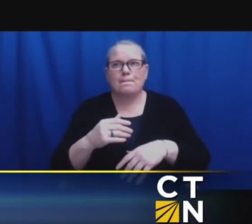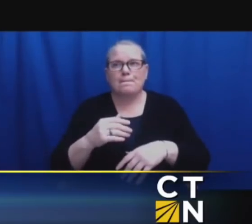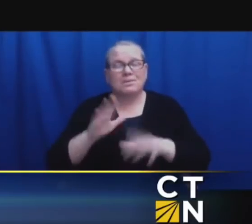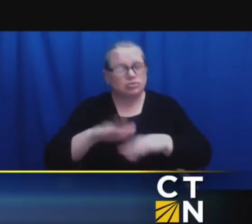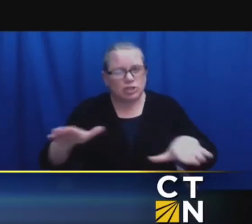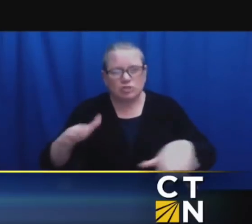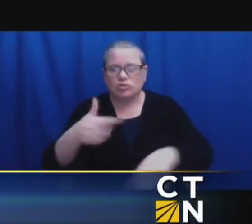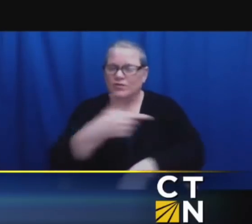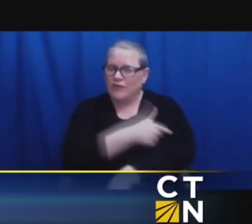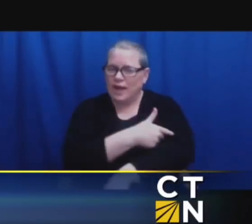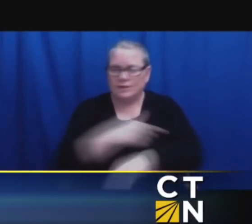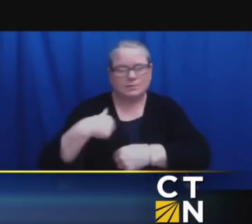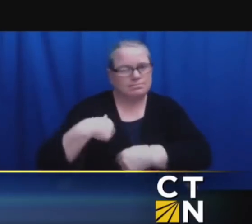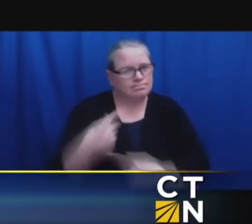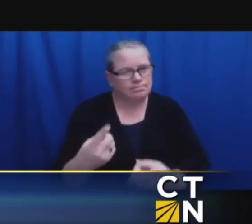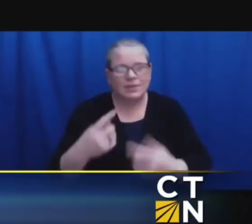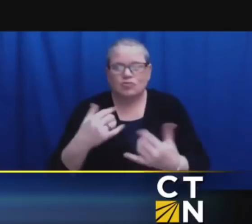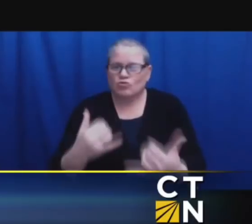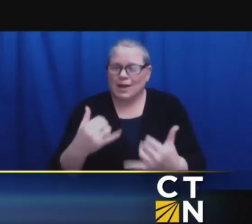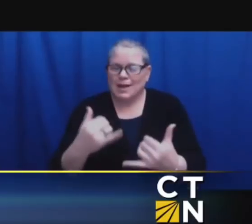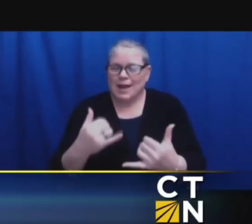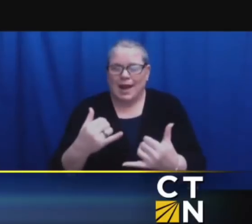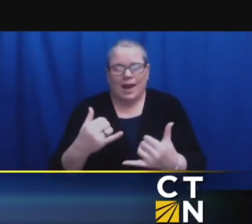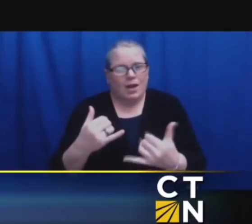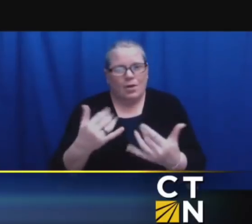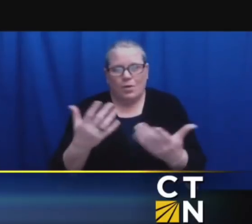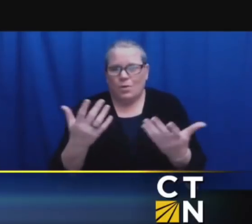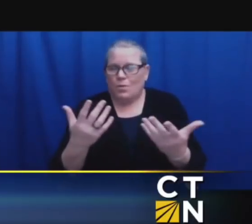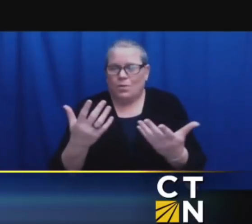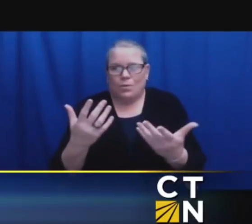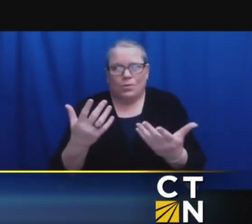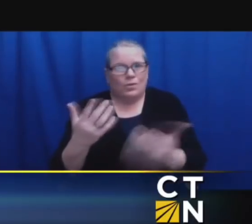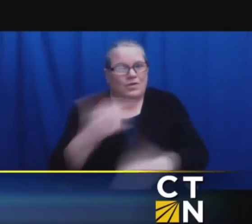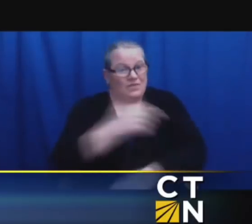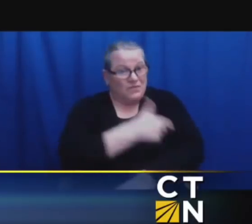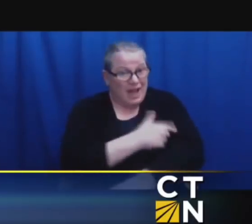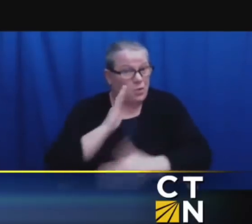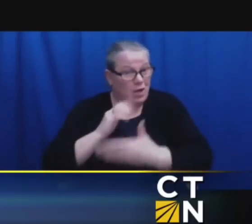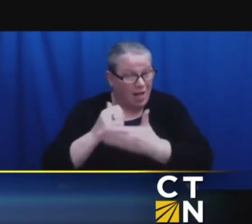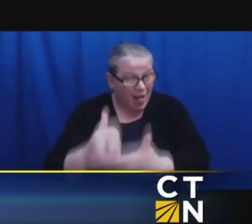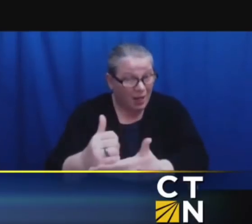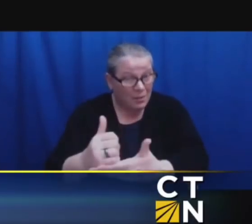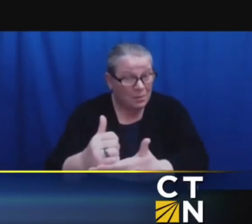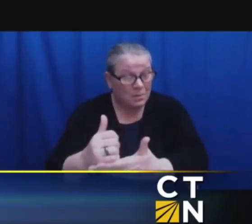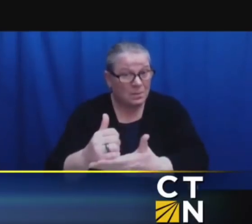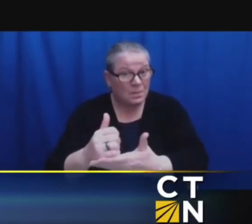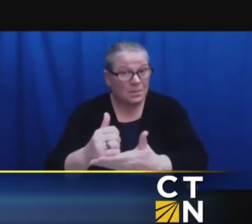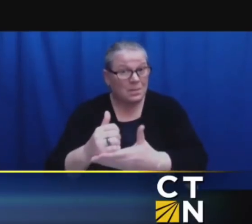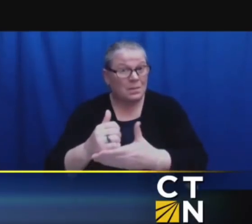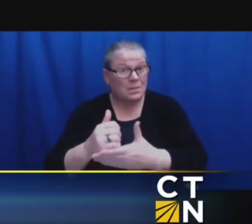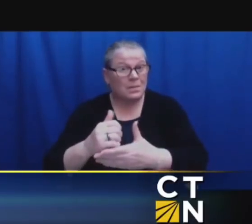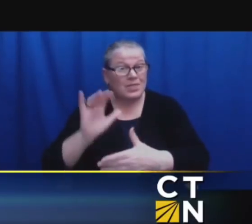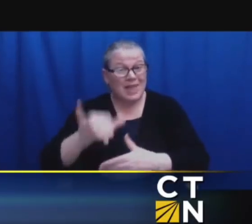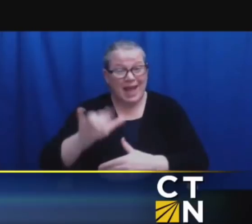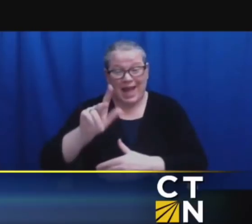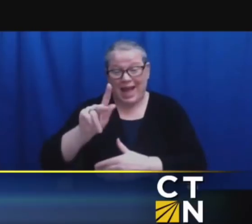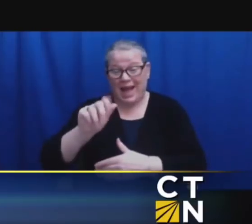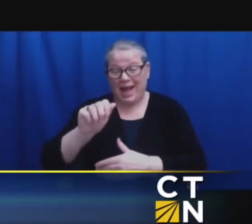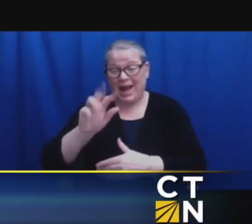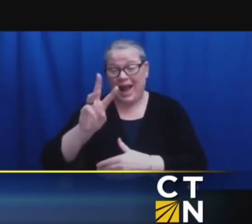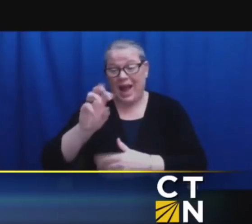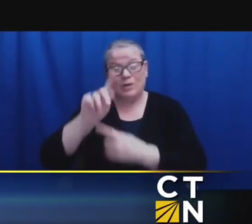tell whether vaccinating is going to have an impact on the